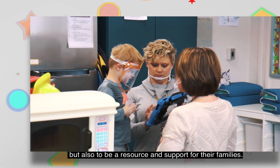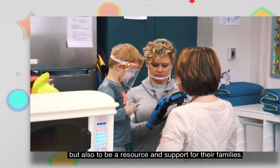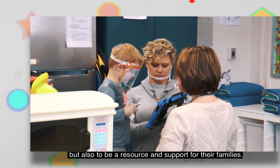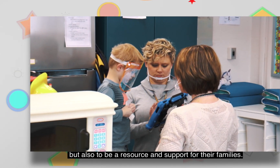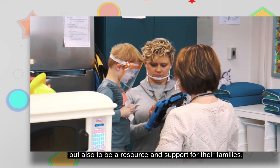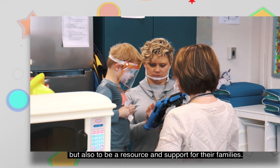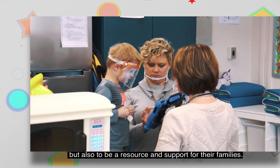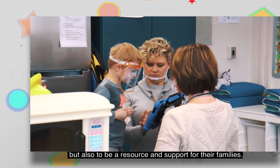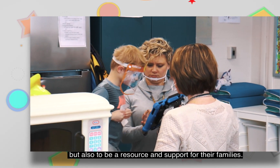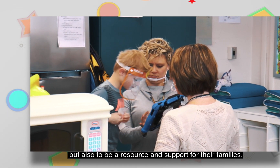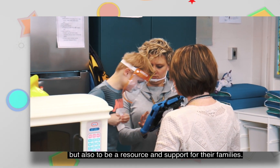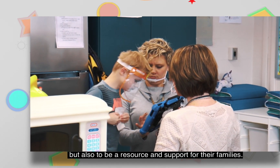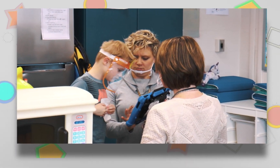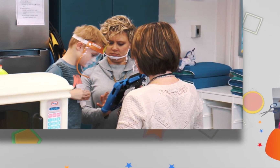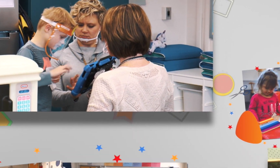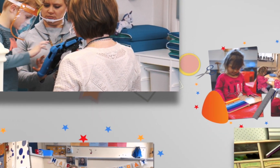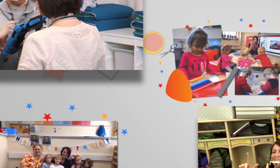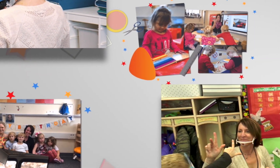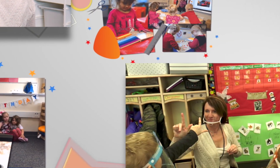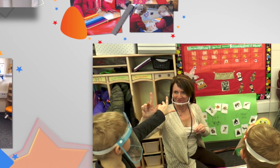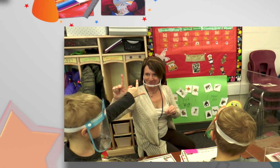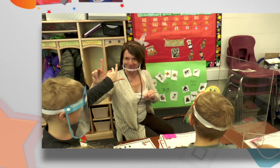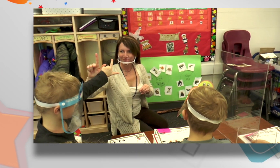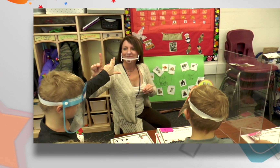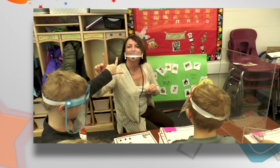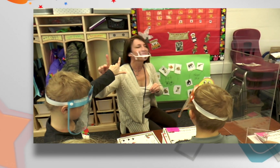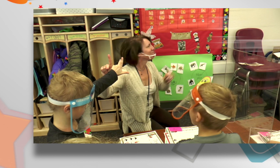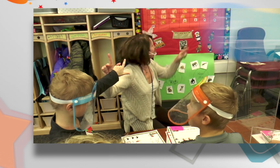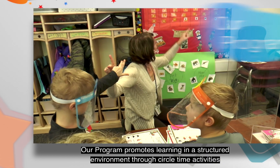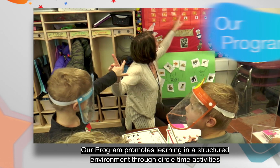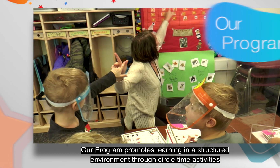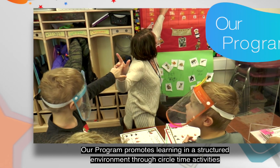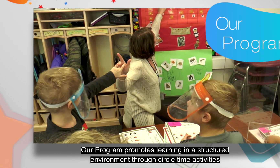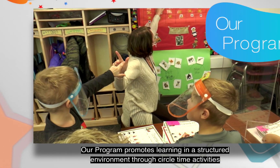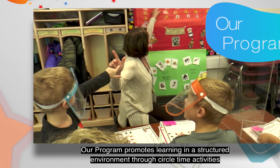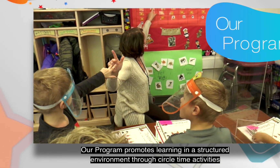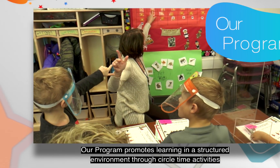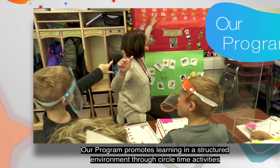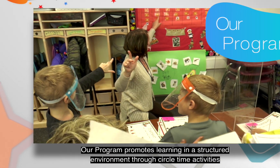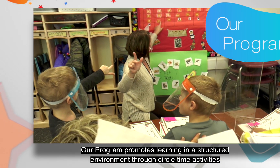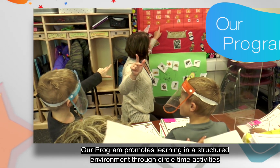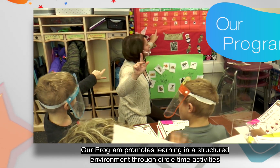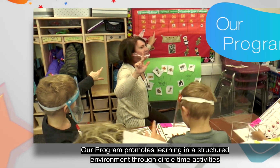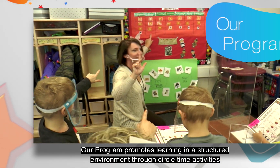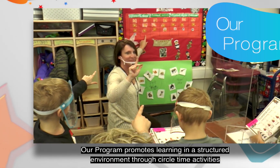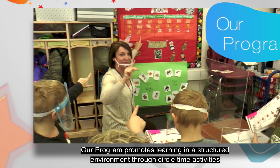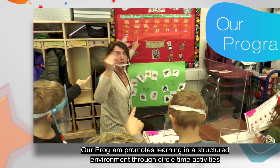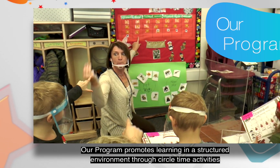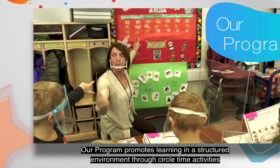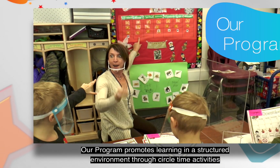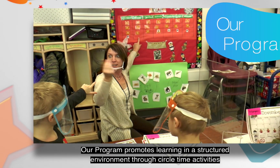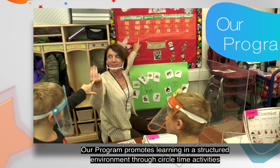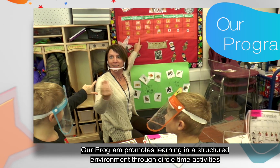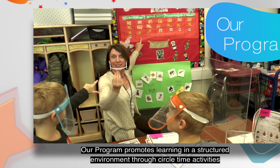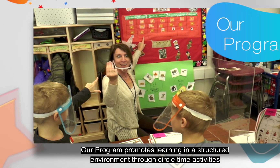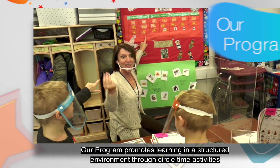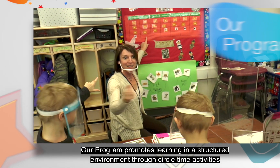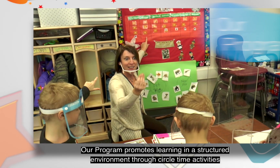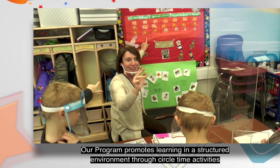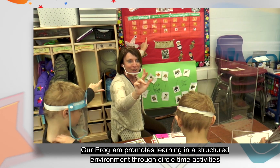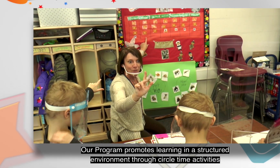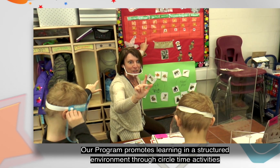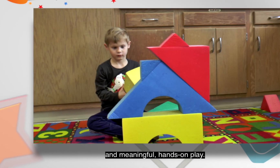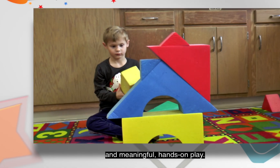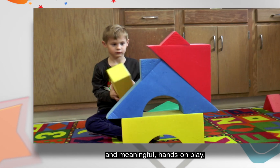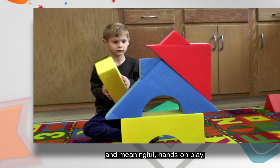to be a resource and support for their families. Our program promotes learning in a structured environment through circle